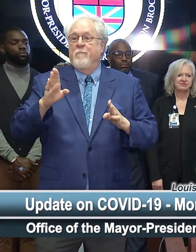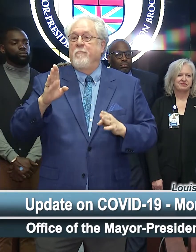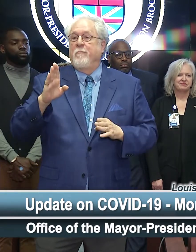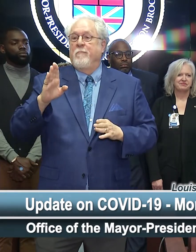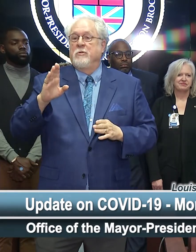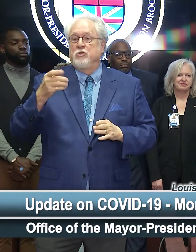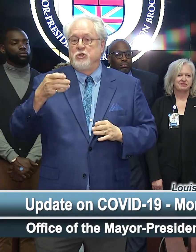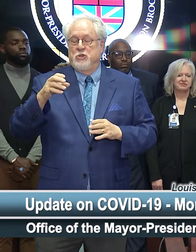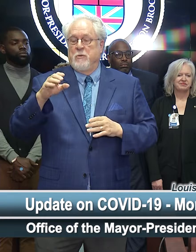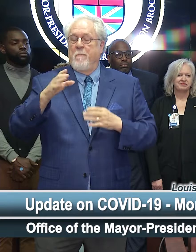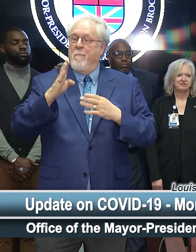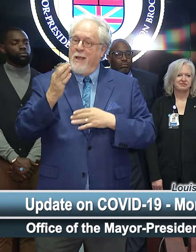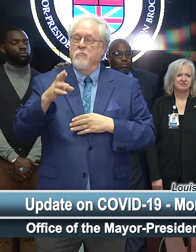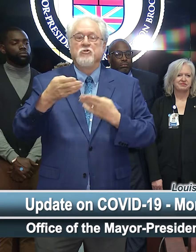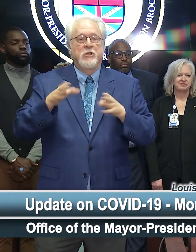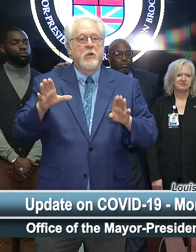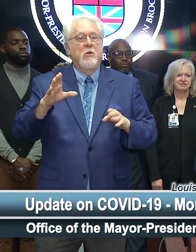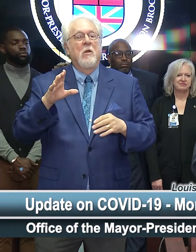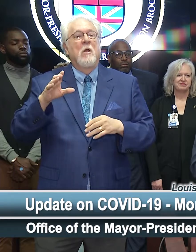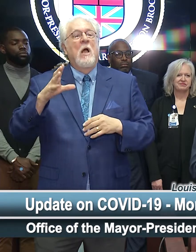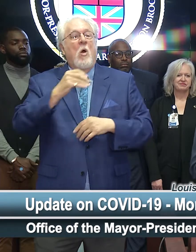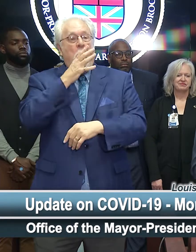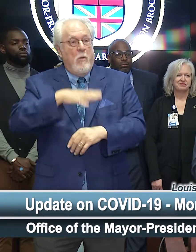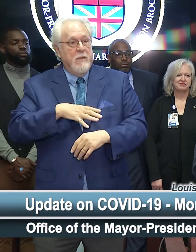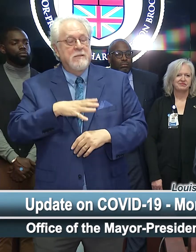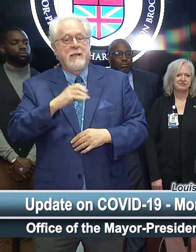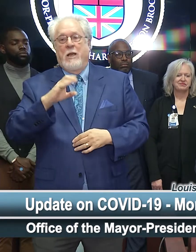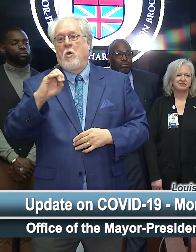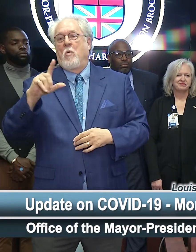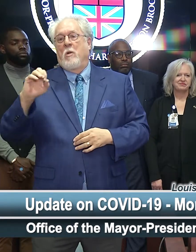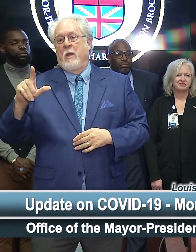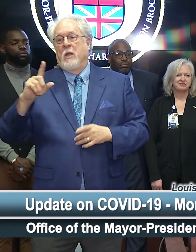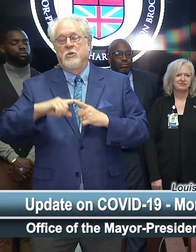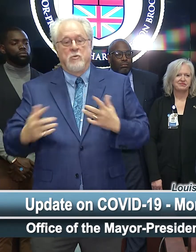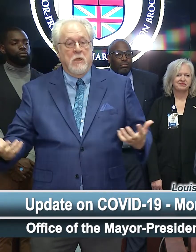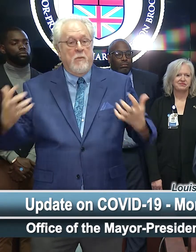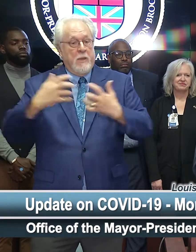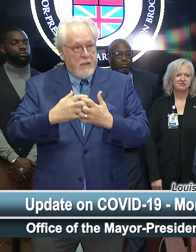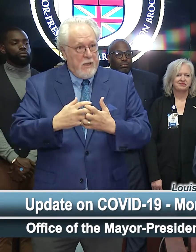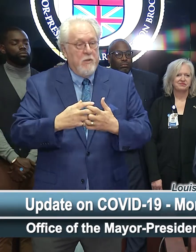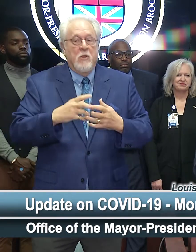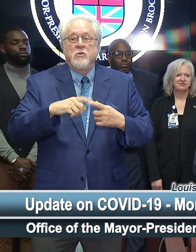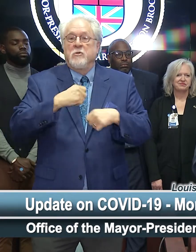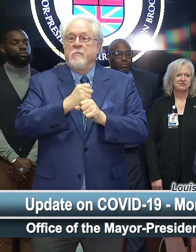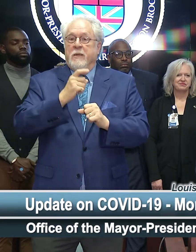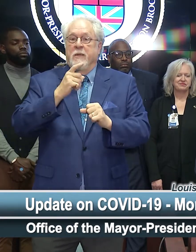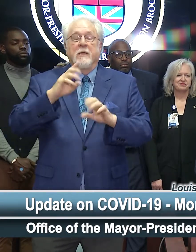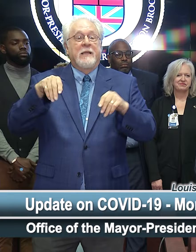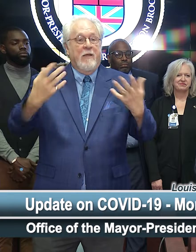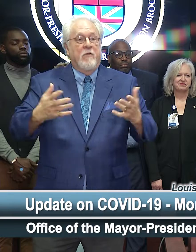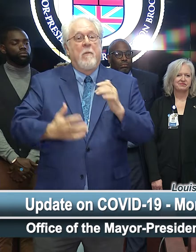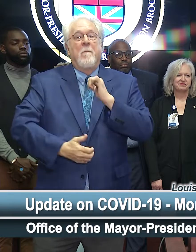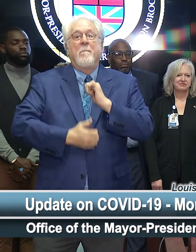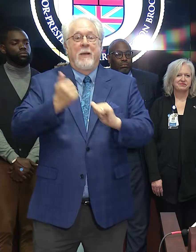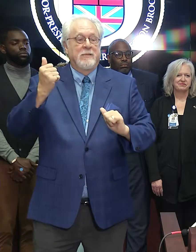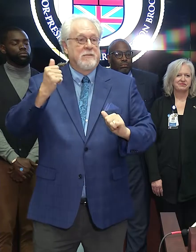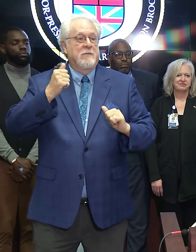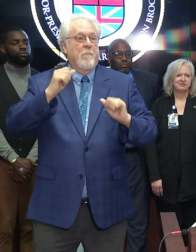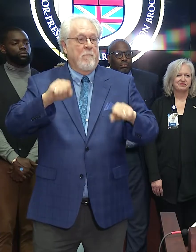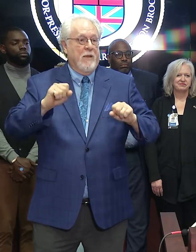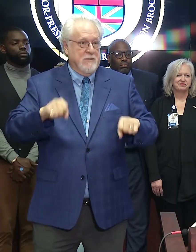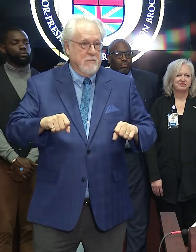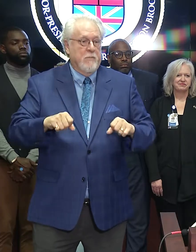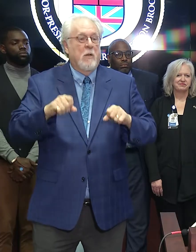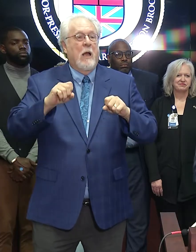Women's Hospital, and Our Lady of the Lake for coming together in a time of crisis to assure you the best possible scenario in terms of